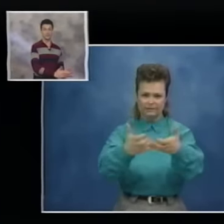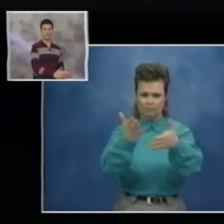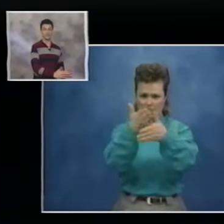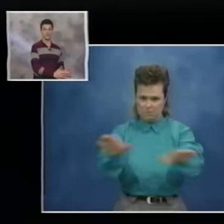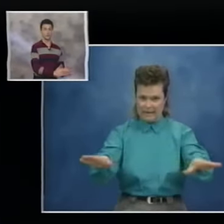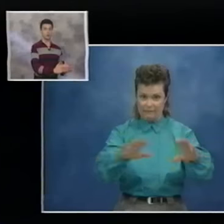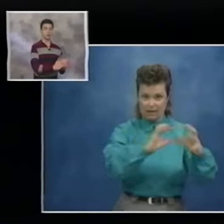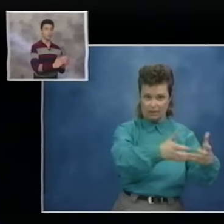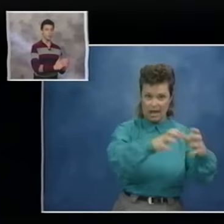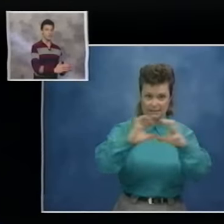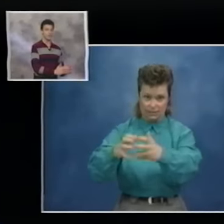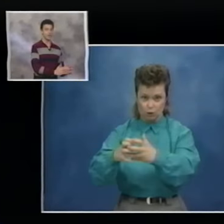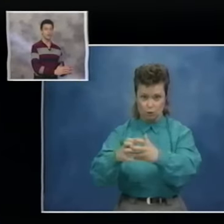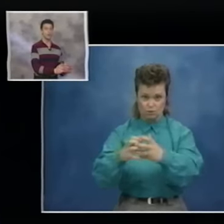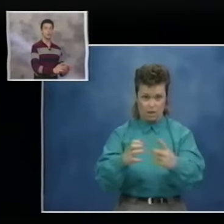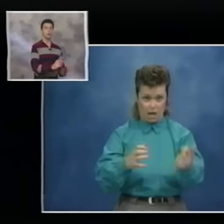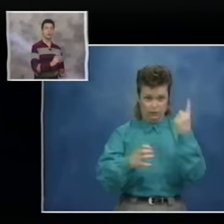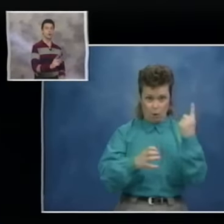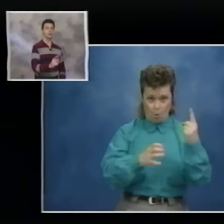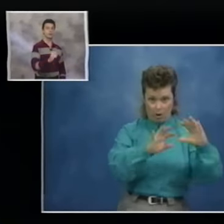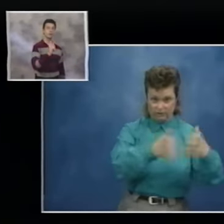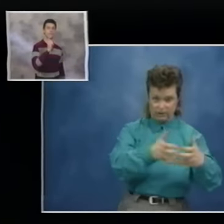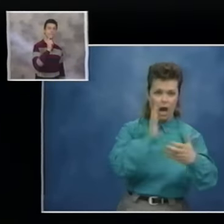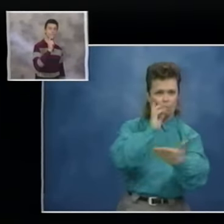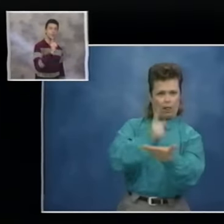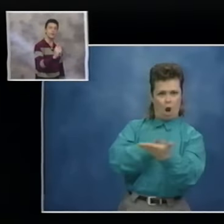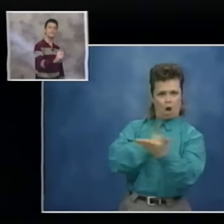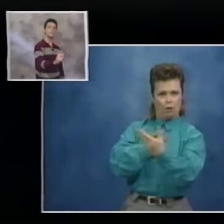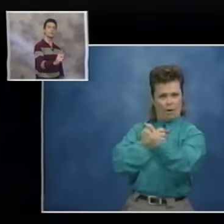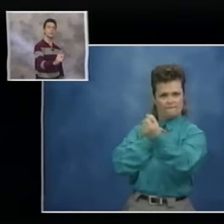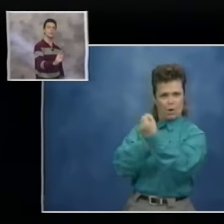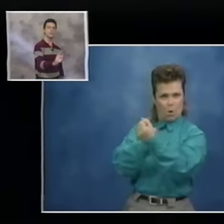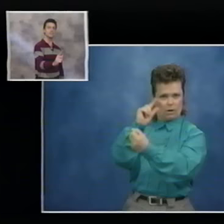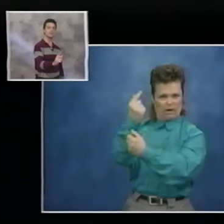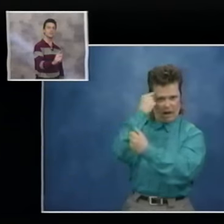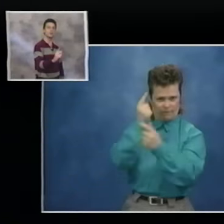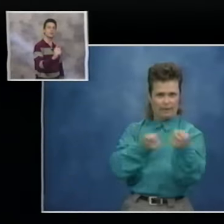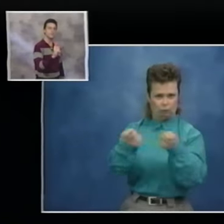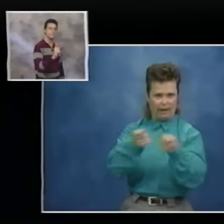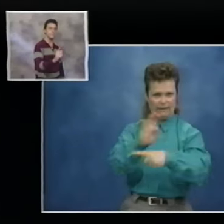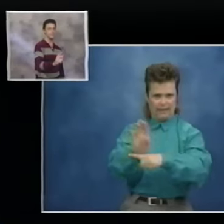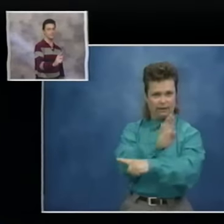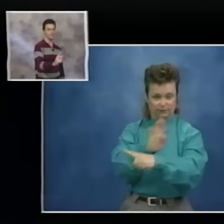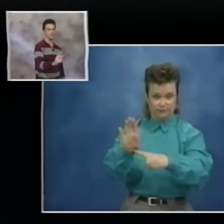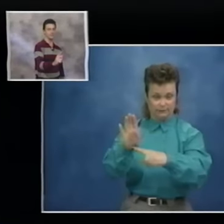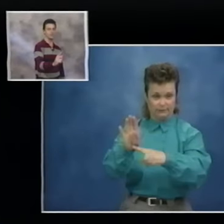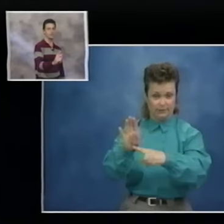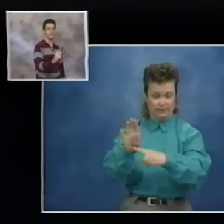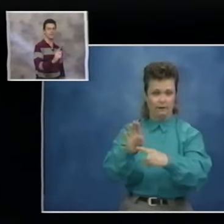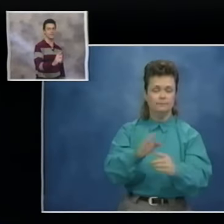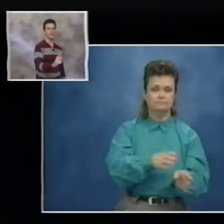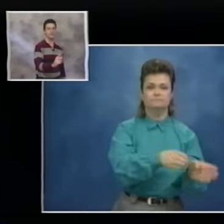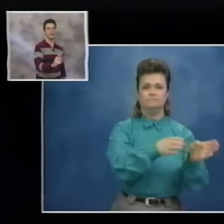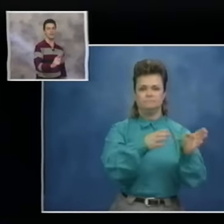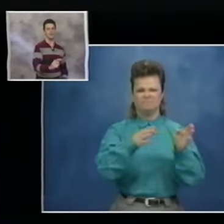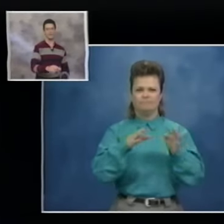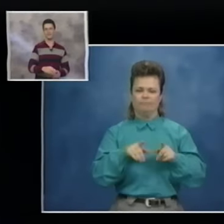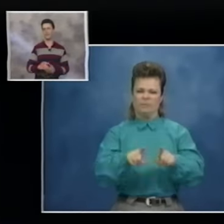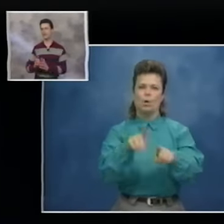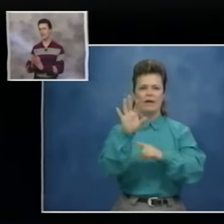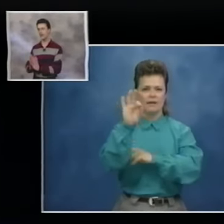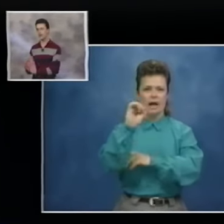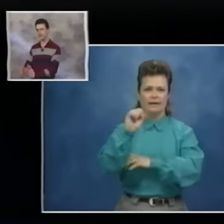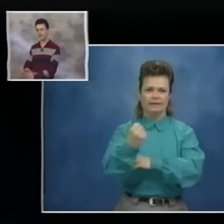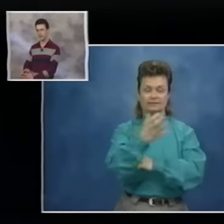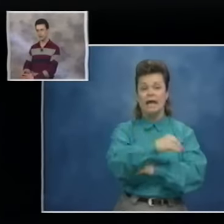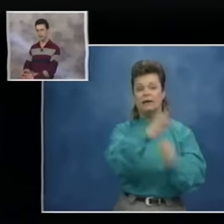two sides. One side will argue for government regulation of business in the 90s,